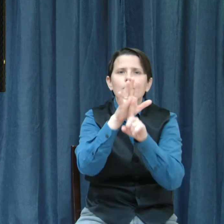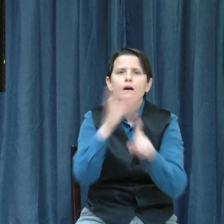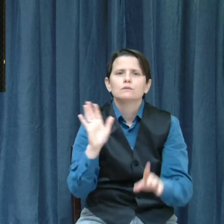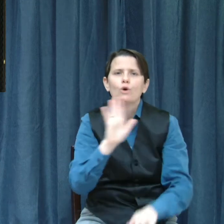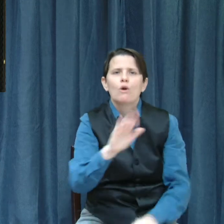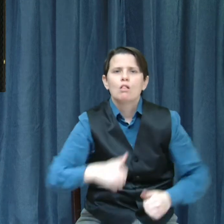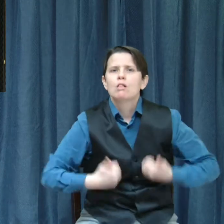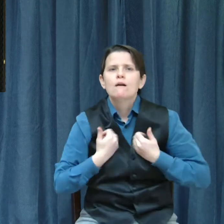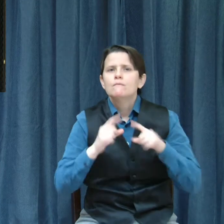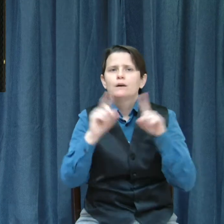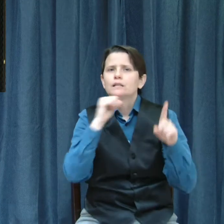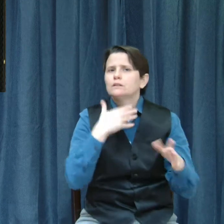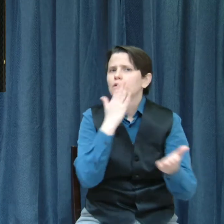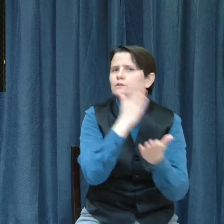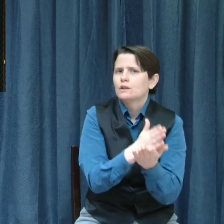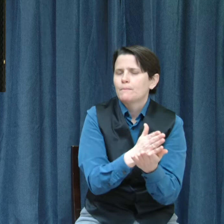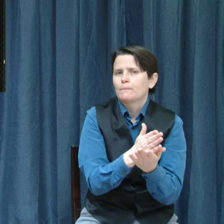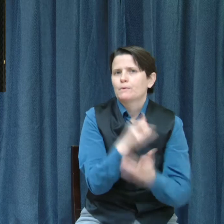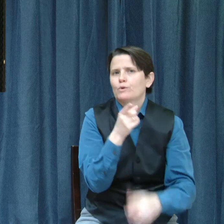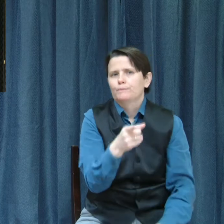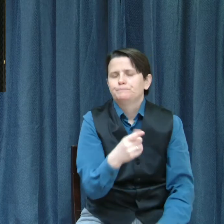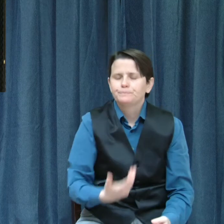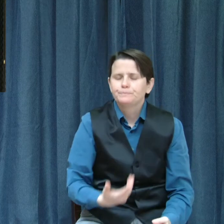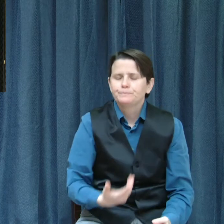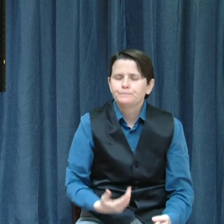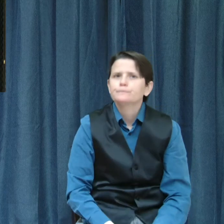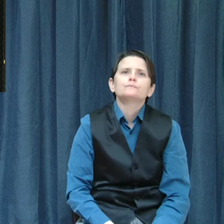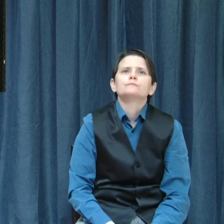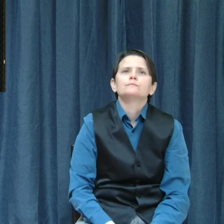her. It didn't stop her.